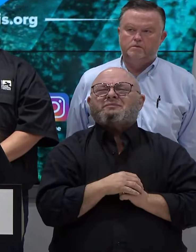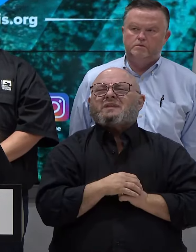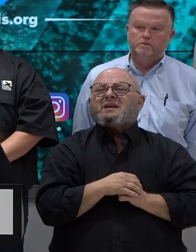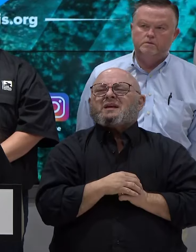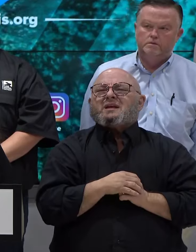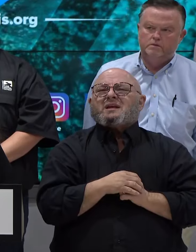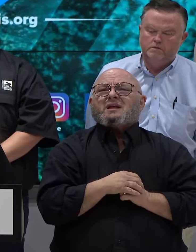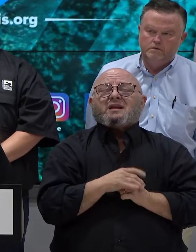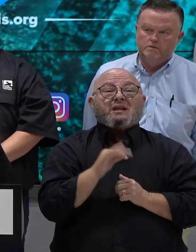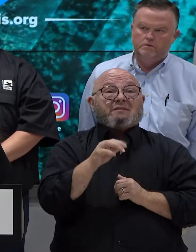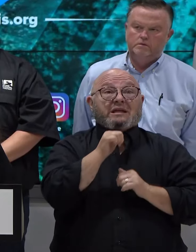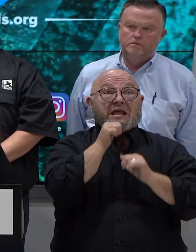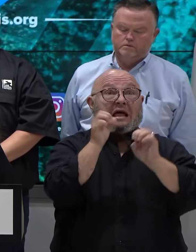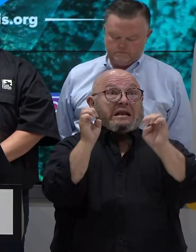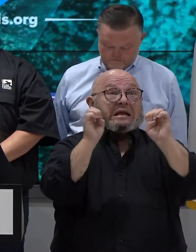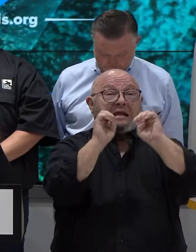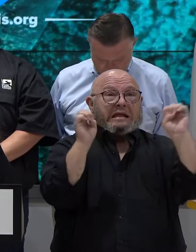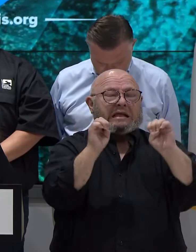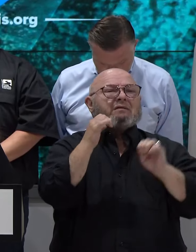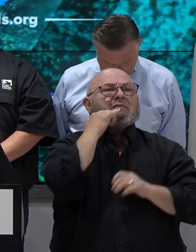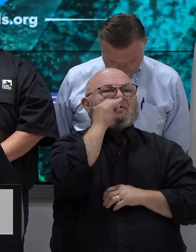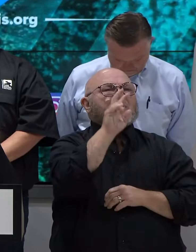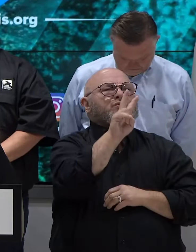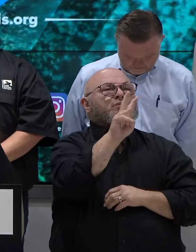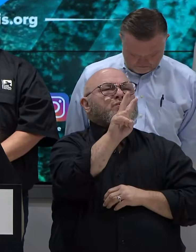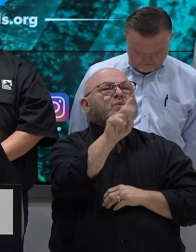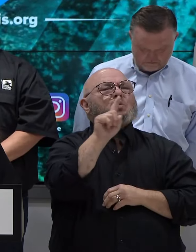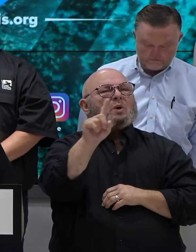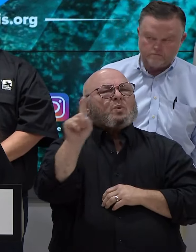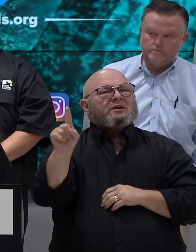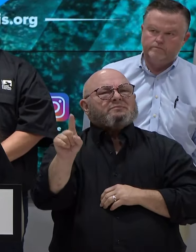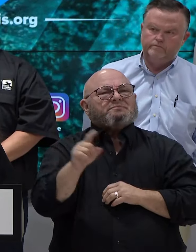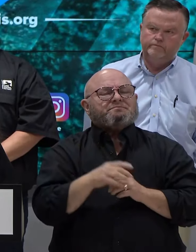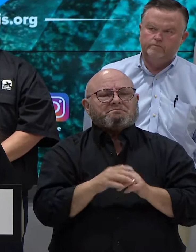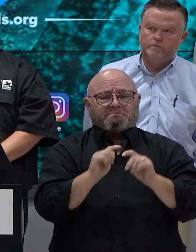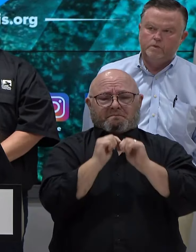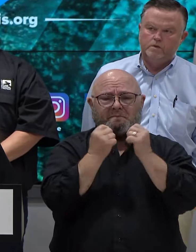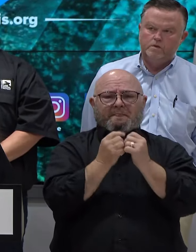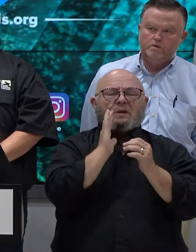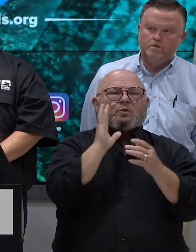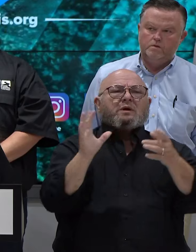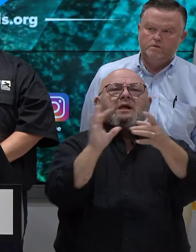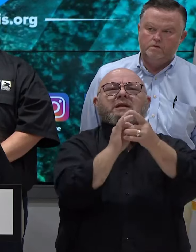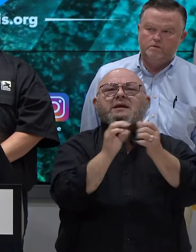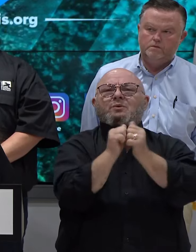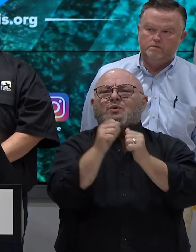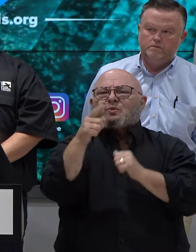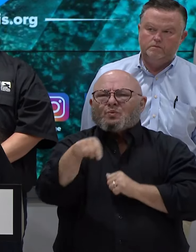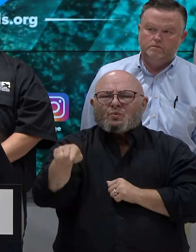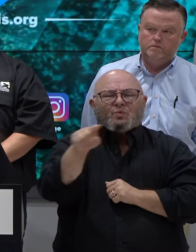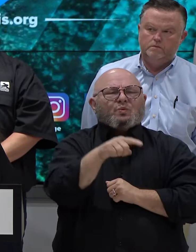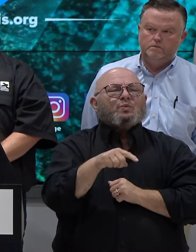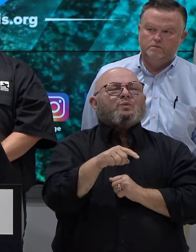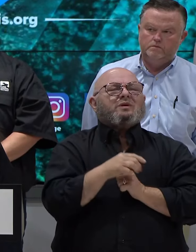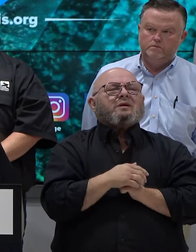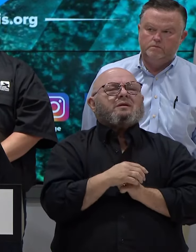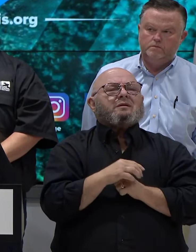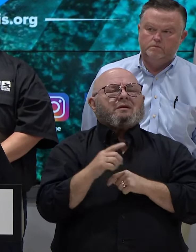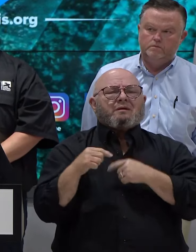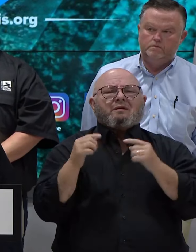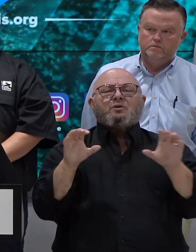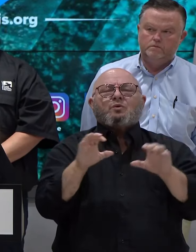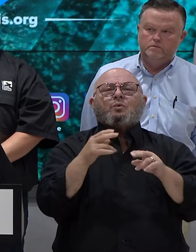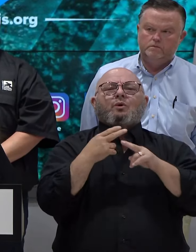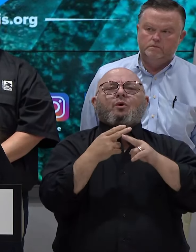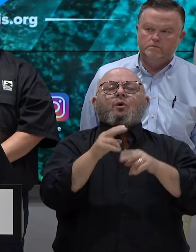not urgent, you can call 211. And a team will connect with you, and they've been doing wellness